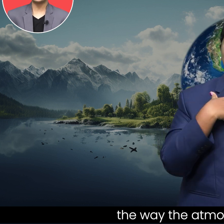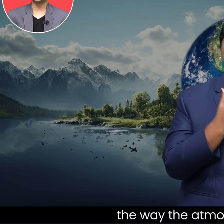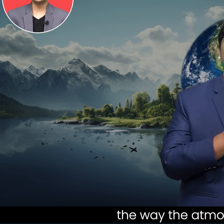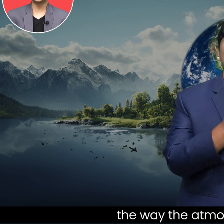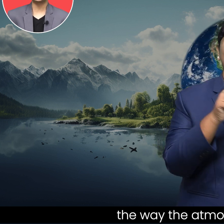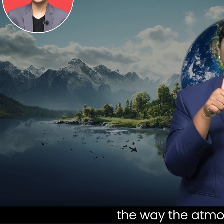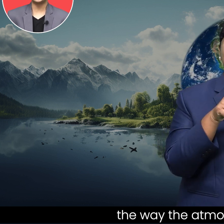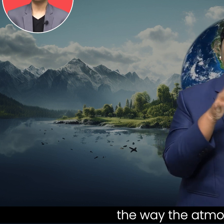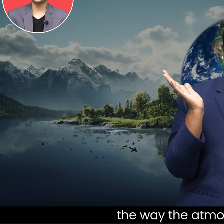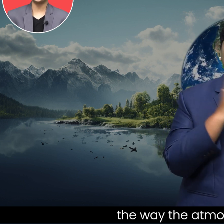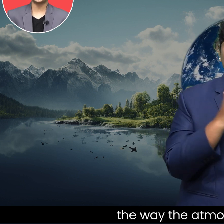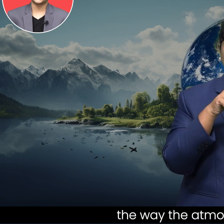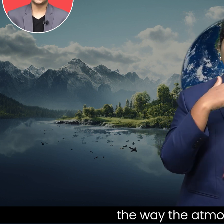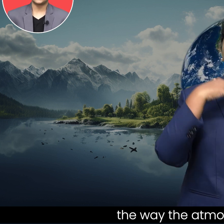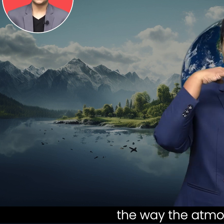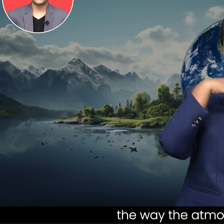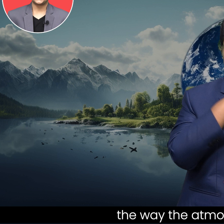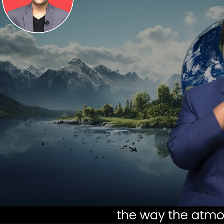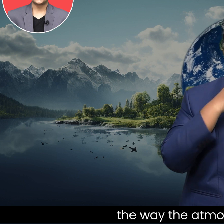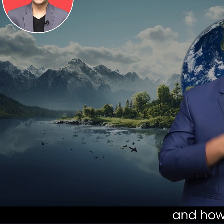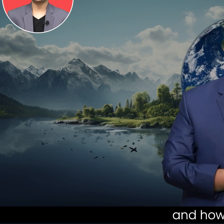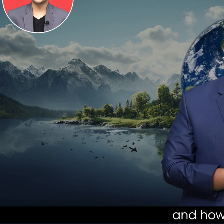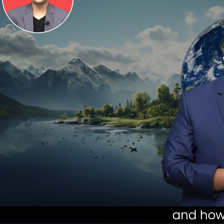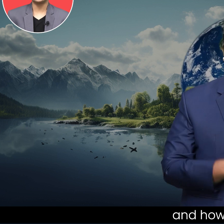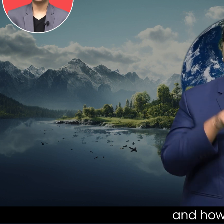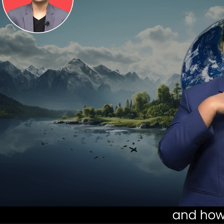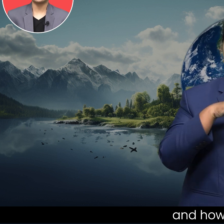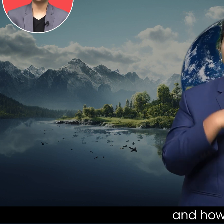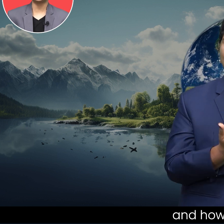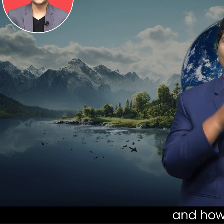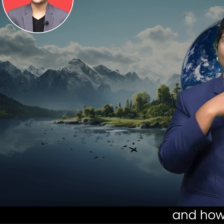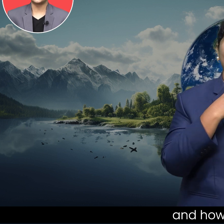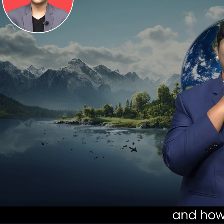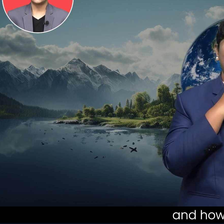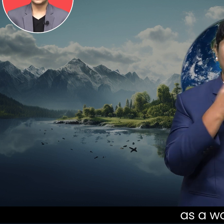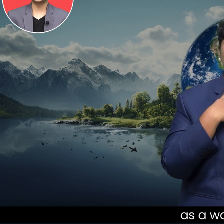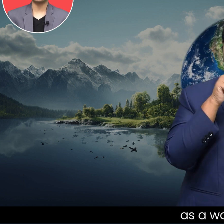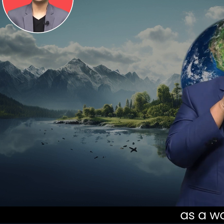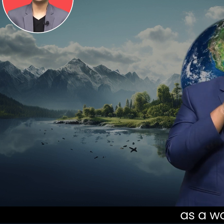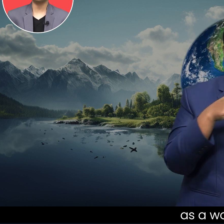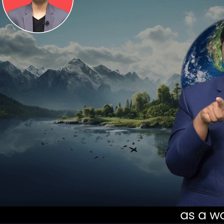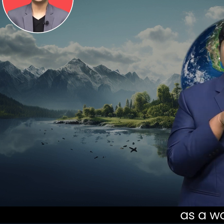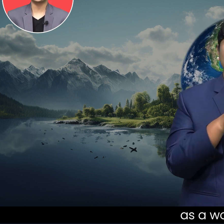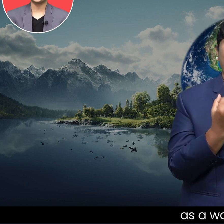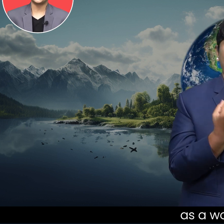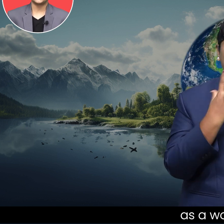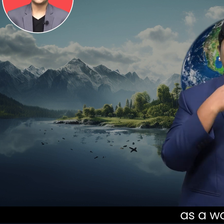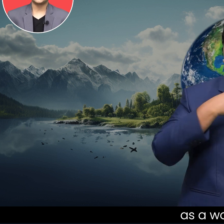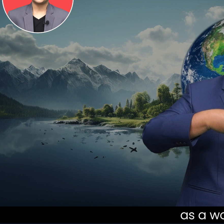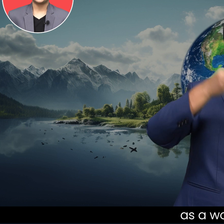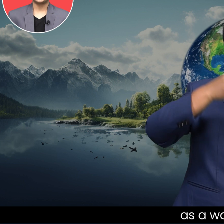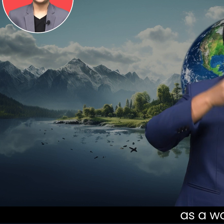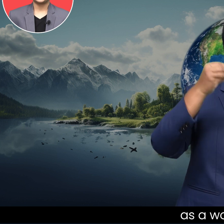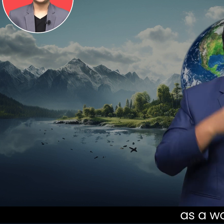the atmosphere is being polluted, and how the water acts as a wonderful liquid.